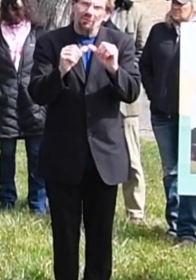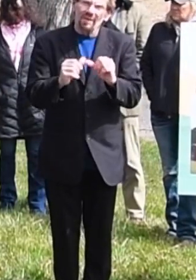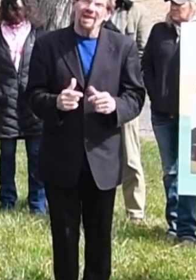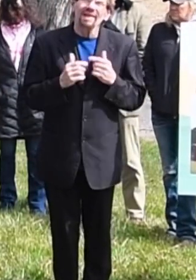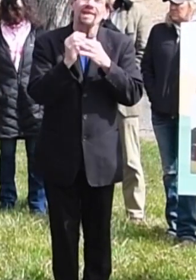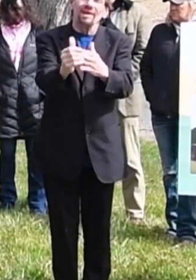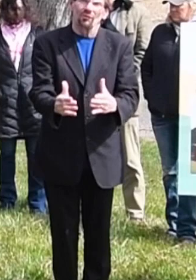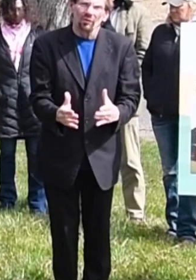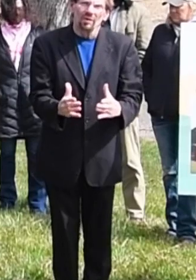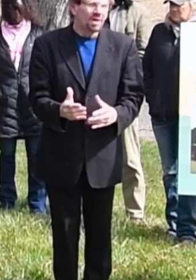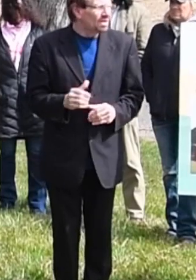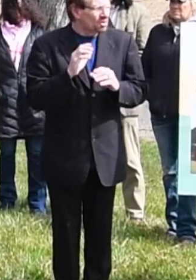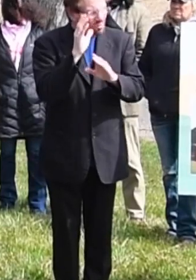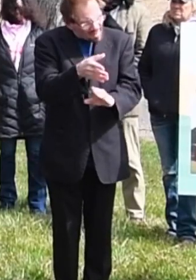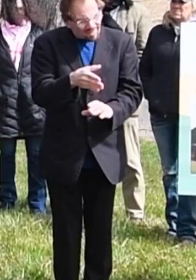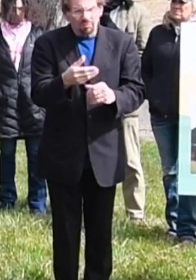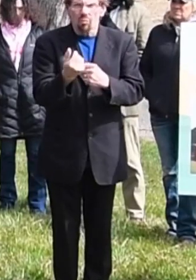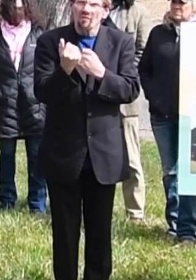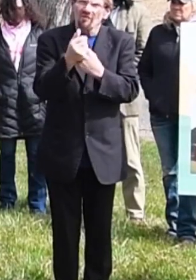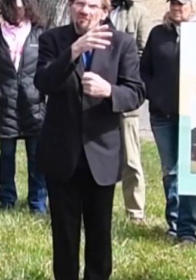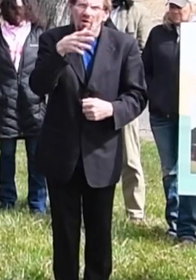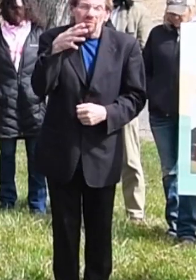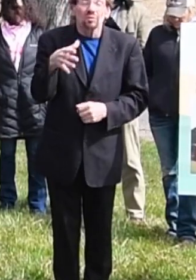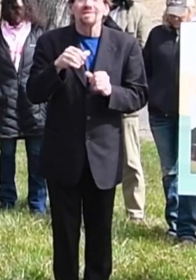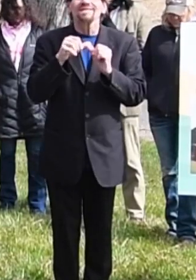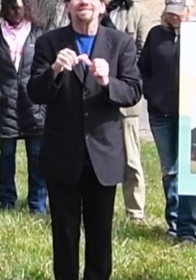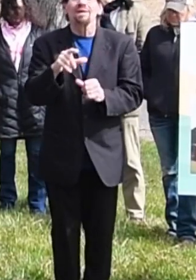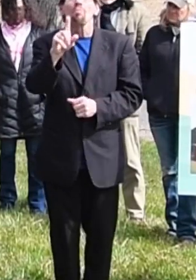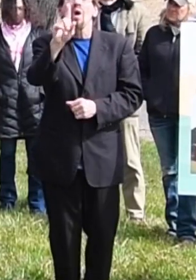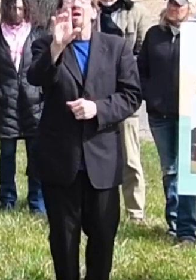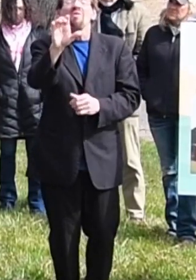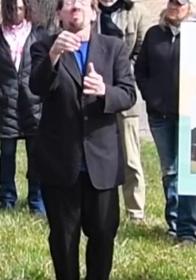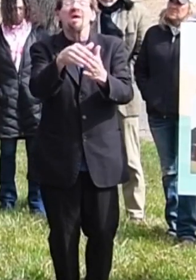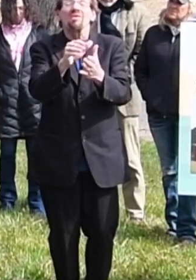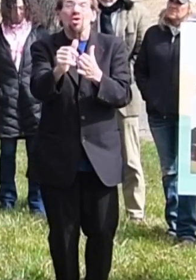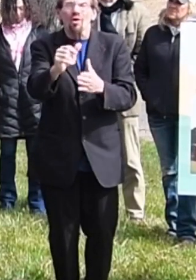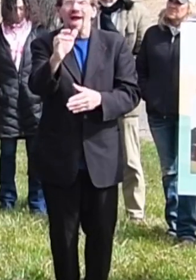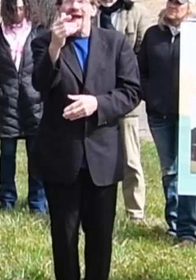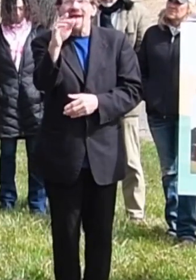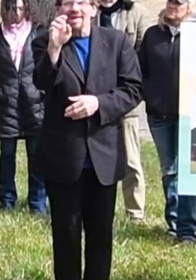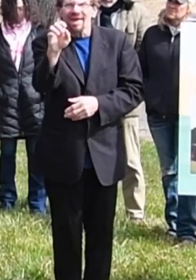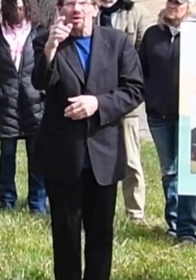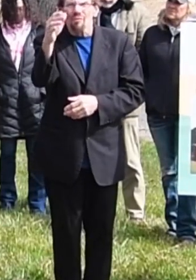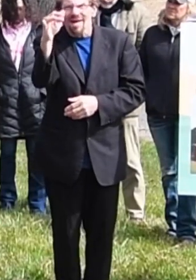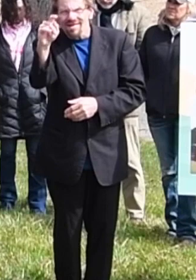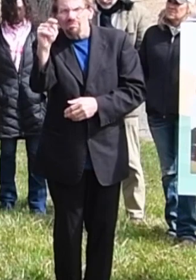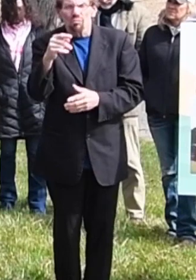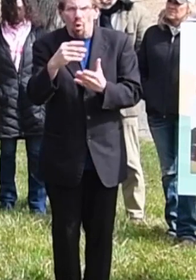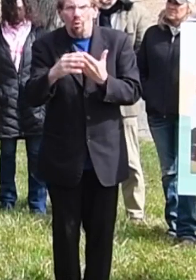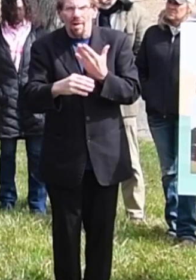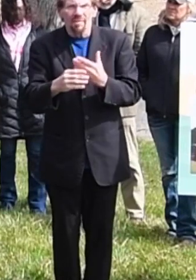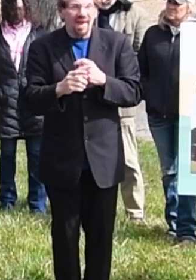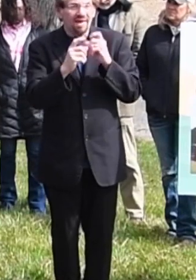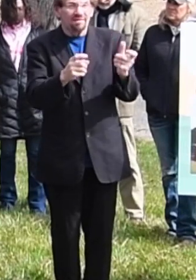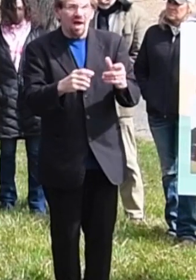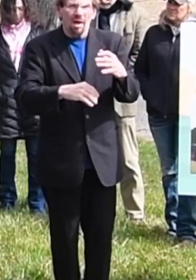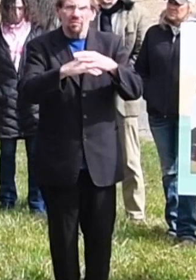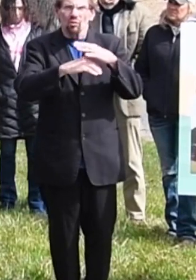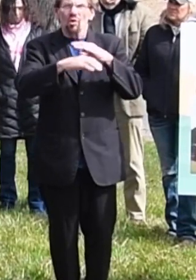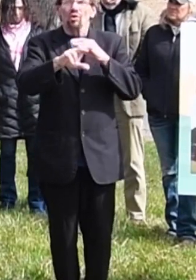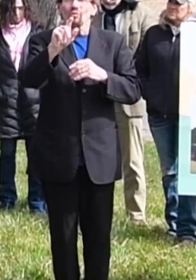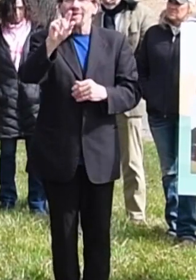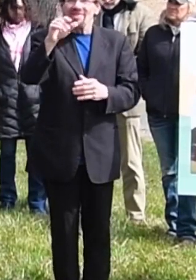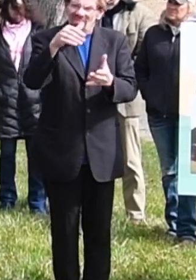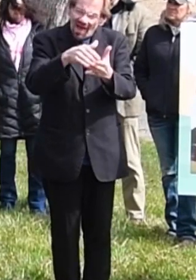sustained $100,000 investment in Aggie Grants program, which provides up to $20,000 for research